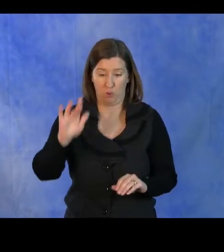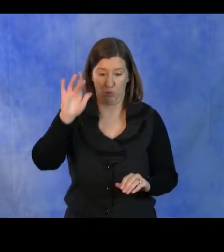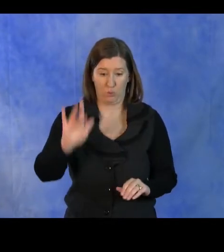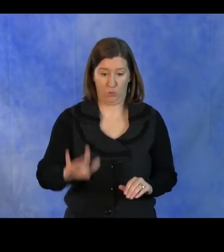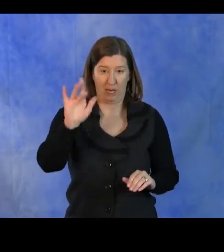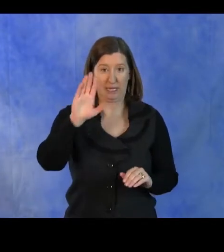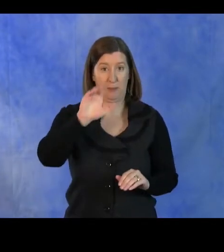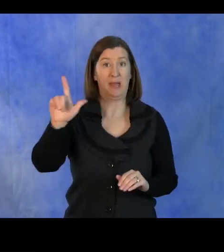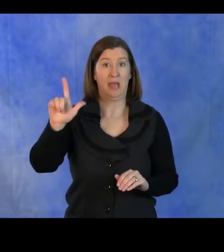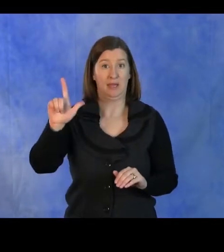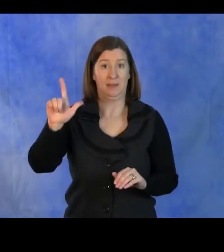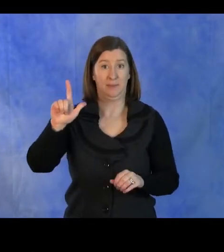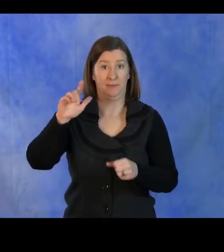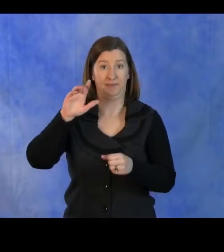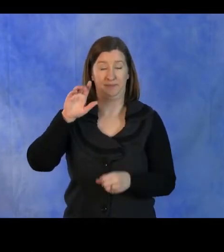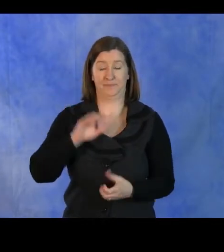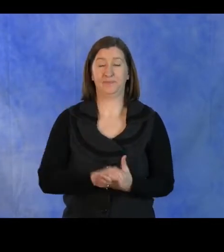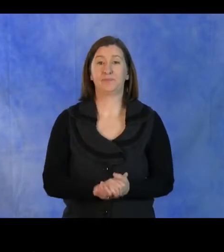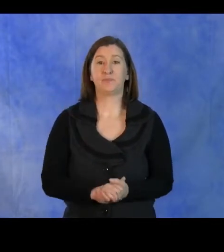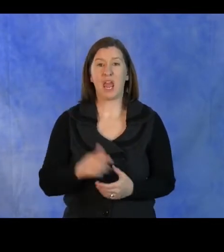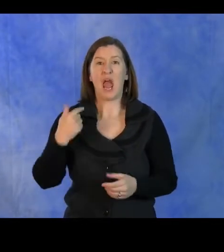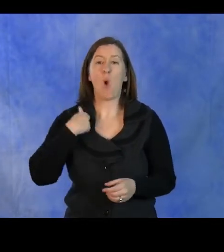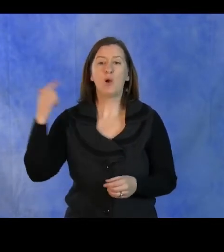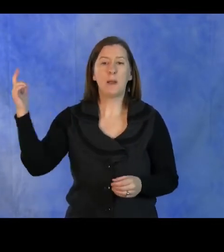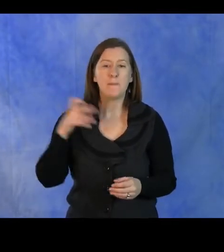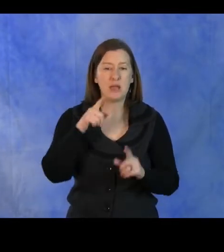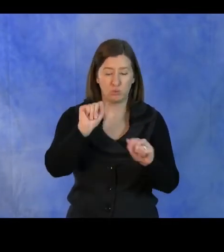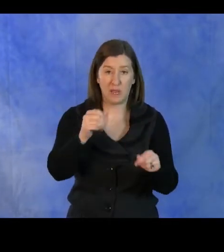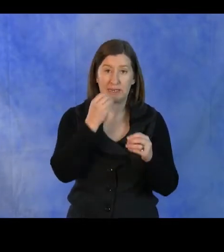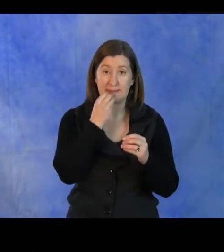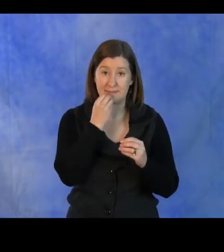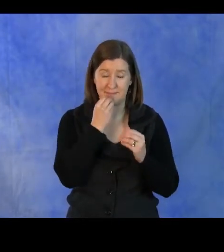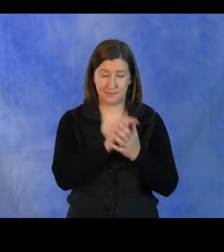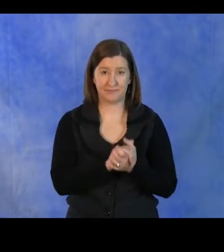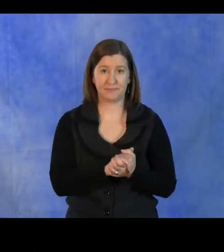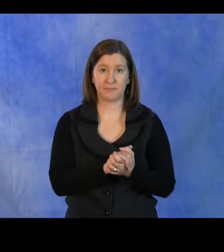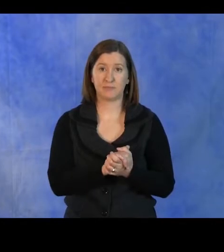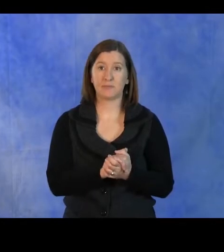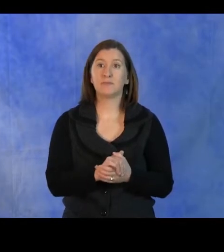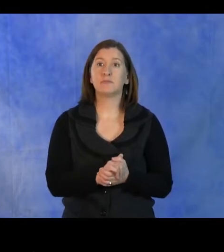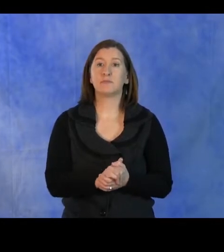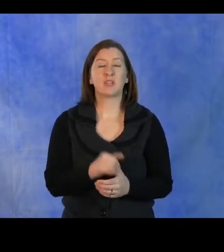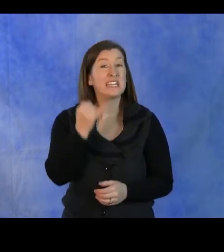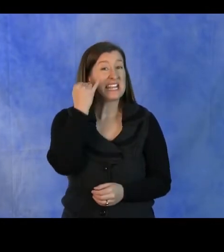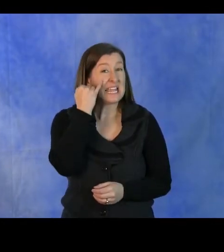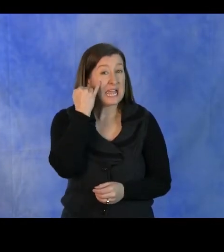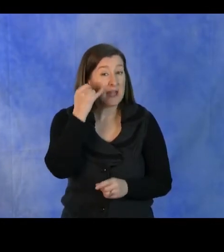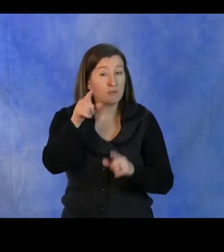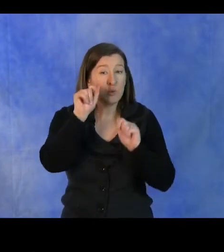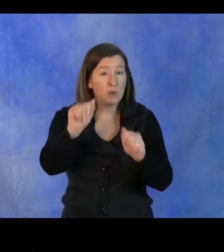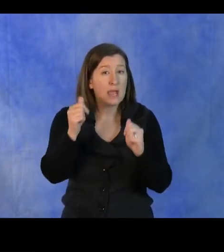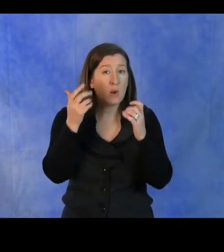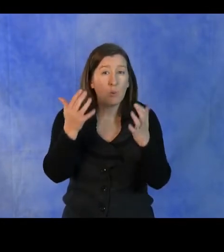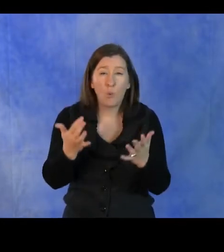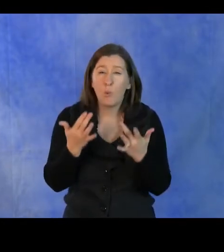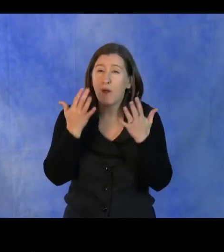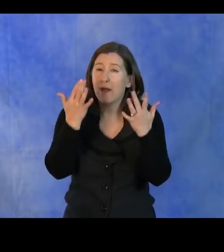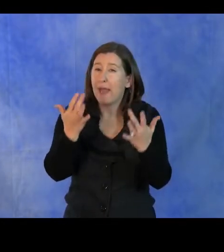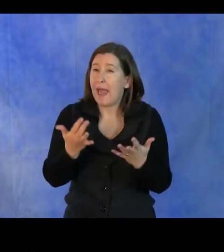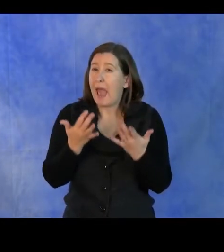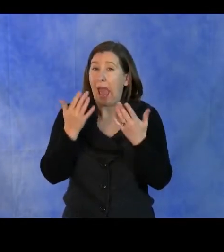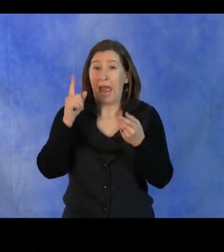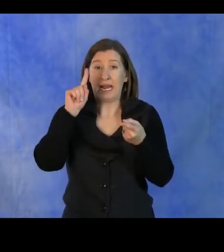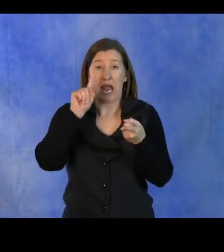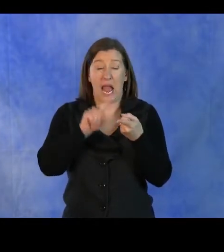eat the marshmallow, ring the bell. And I'll come back, and then you can eat it. If